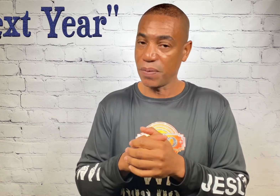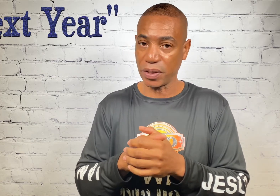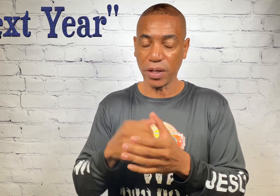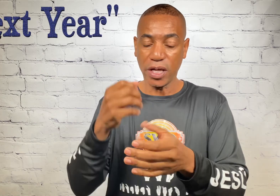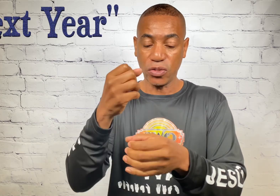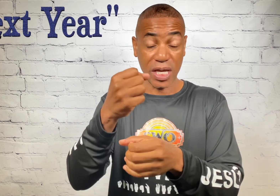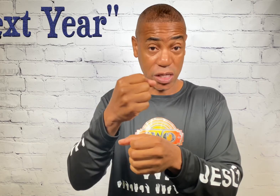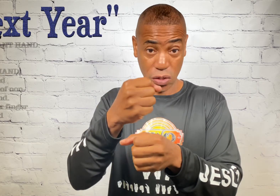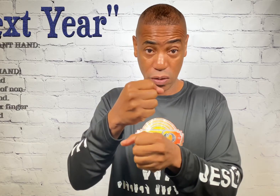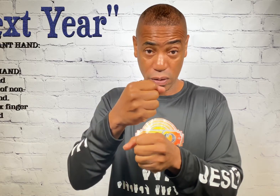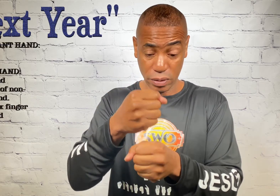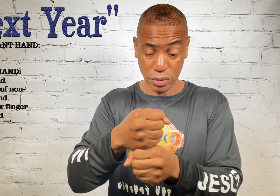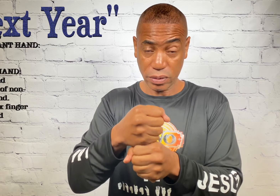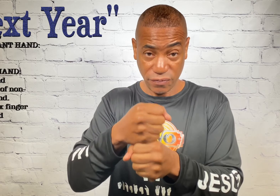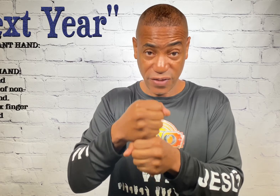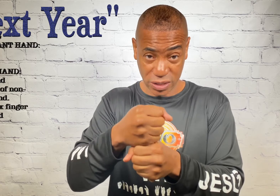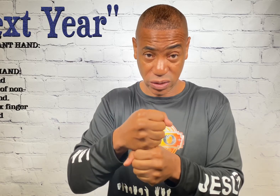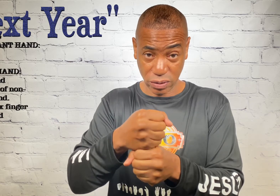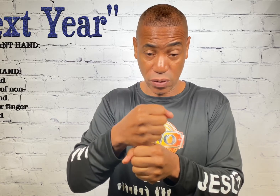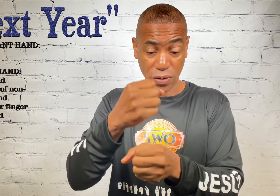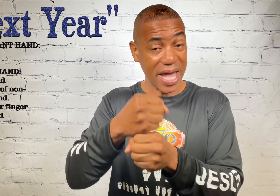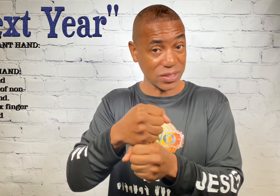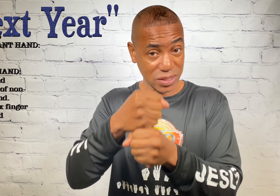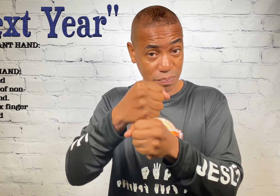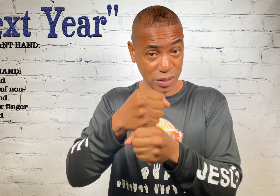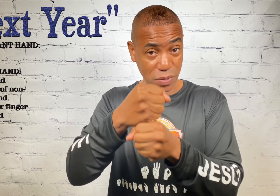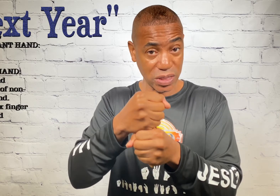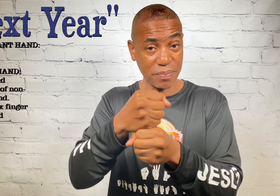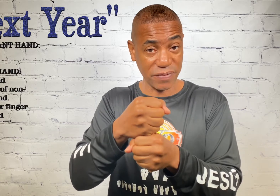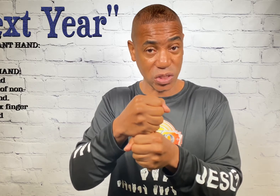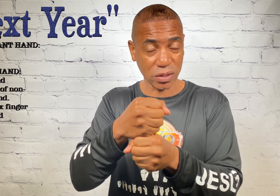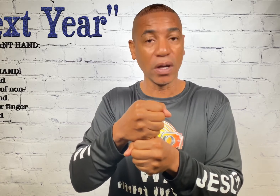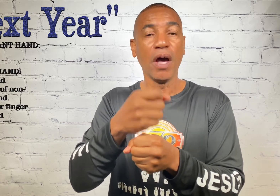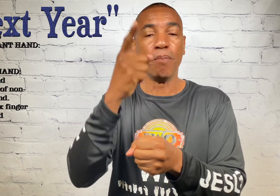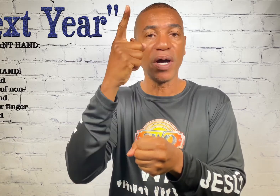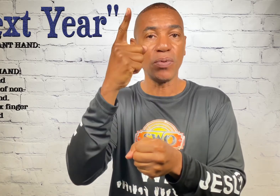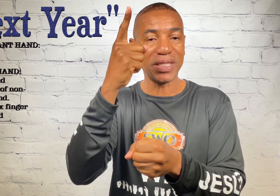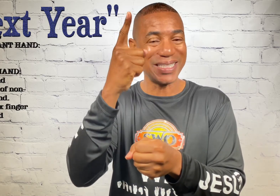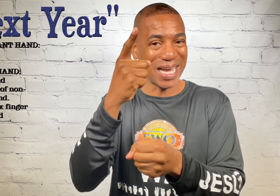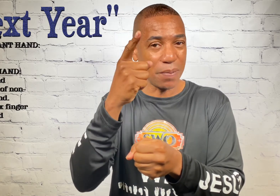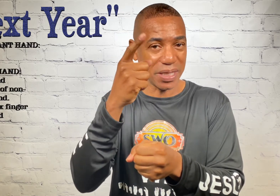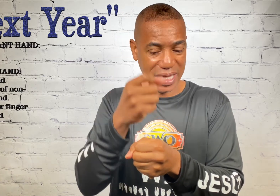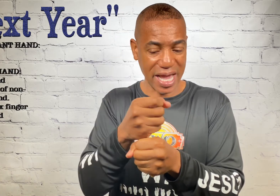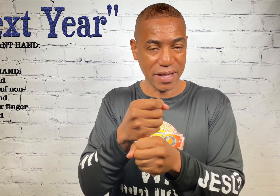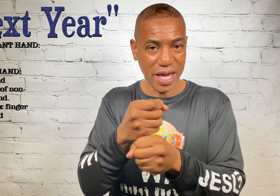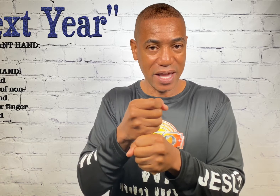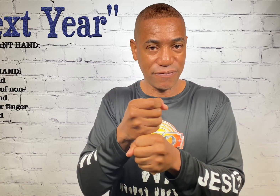similar. You take your fists or your S's and put them on top of each other, but with the dominant hand, it